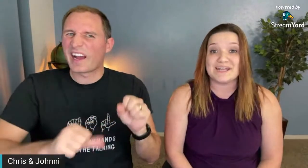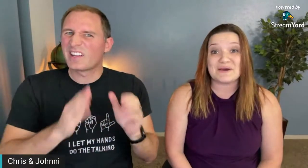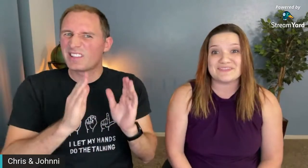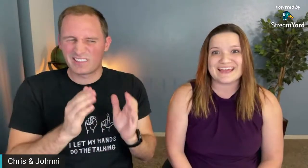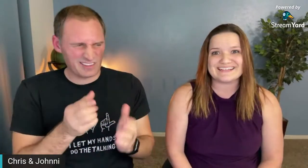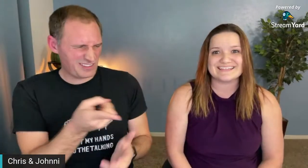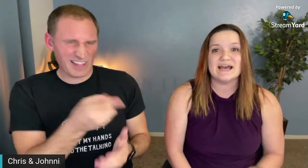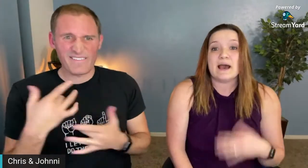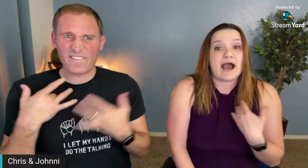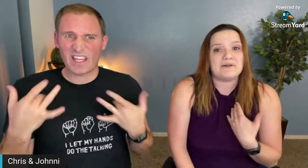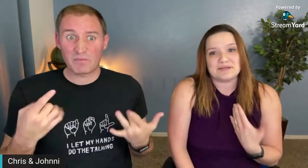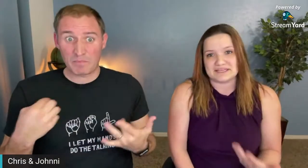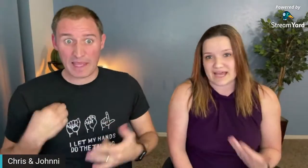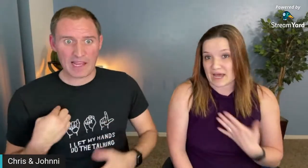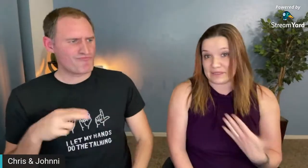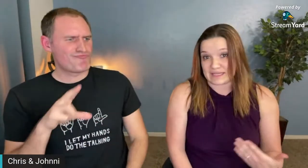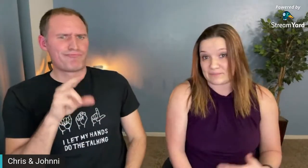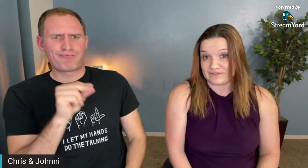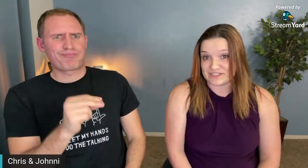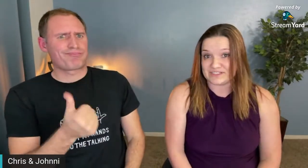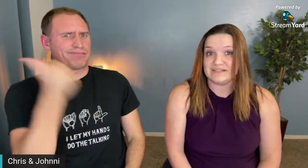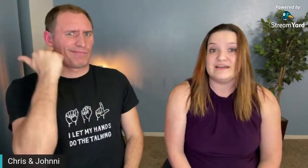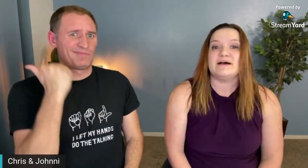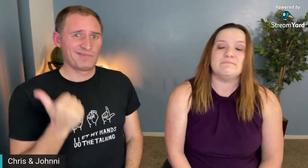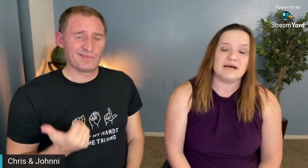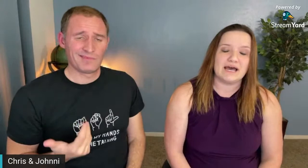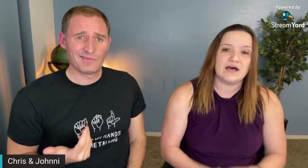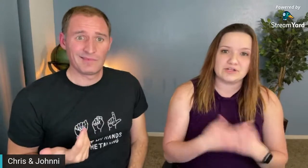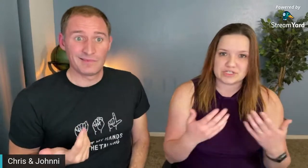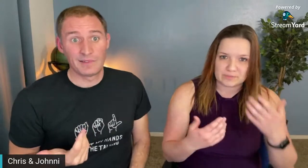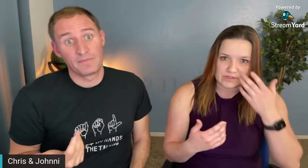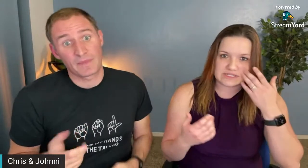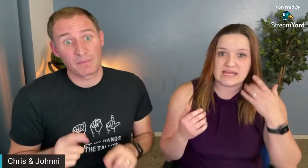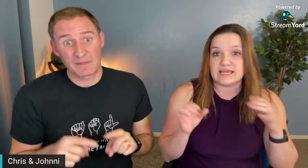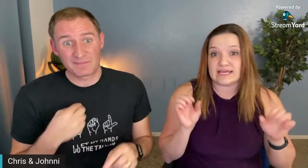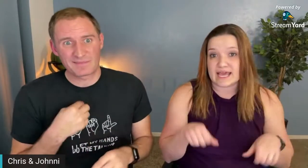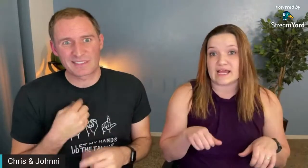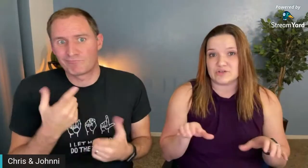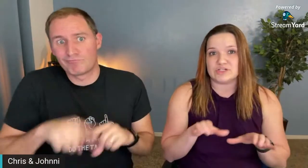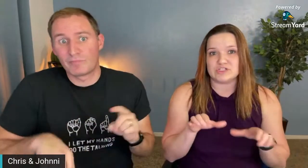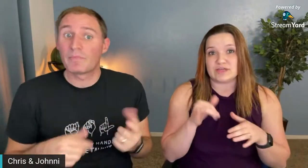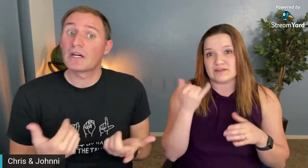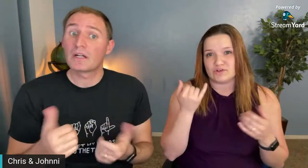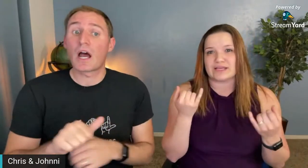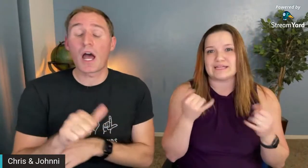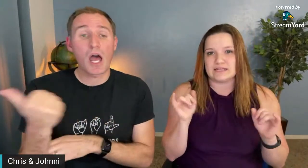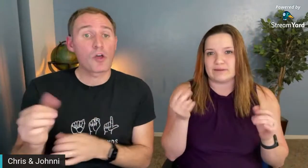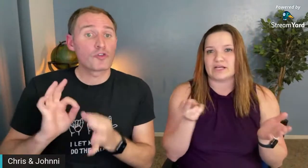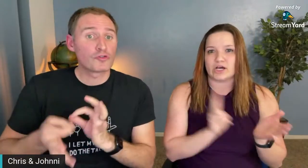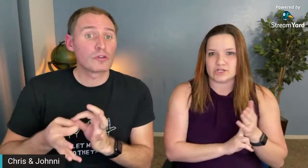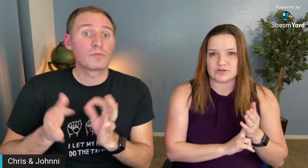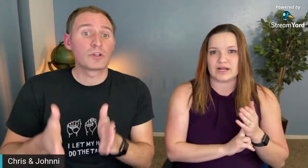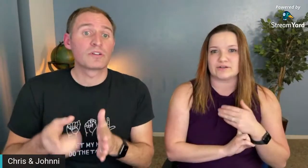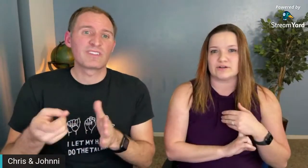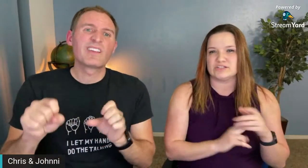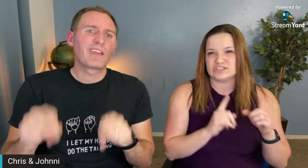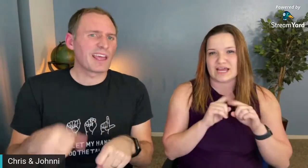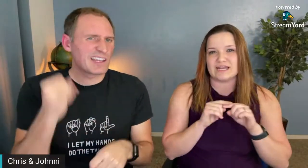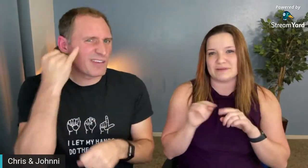no thanks. I don't get that privilege. But other interpreters, they can. You can do that if you're like an independent contractor. It just kind of depends